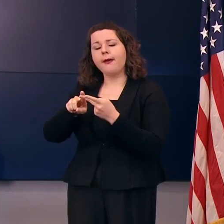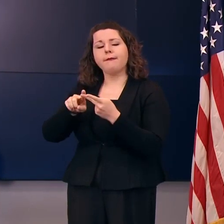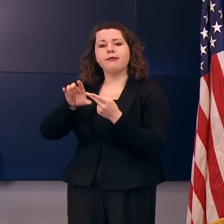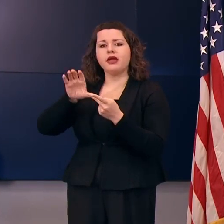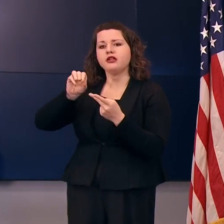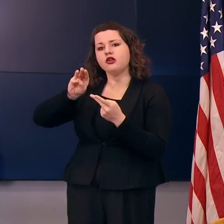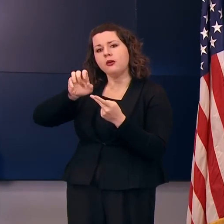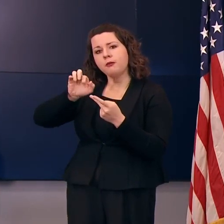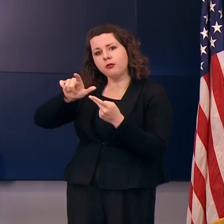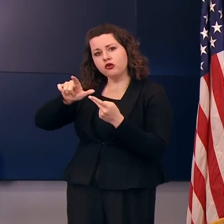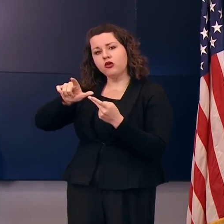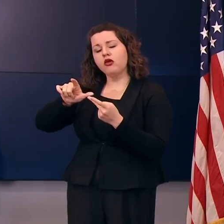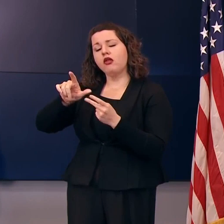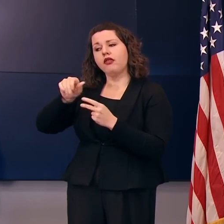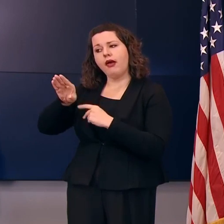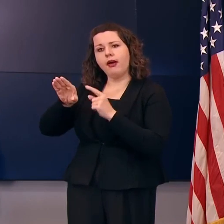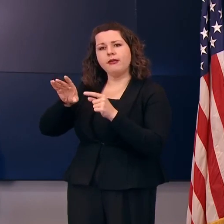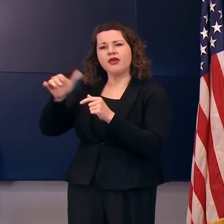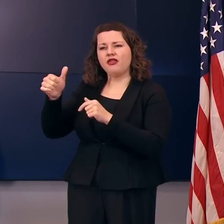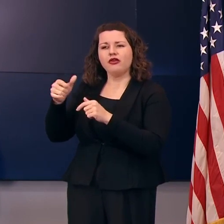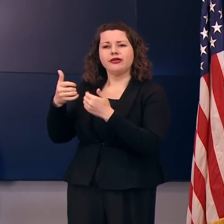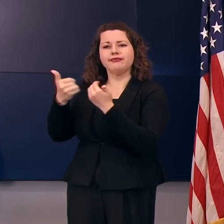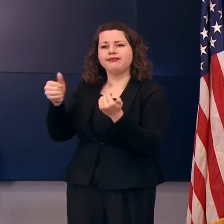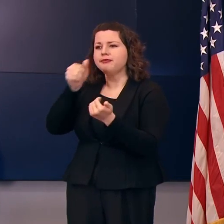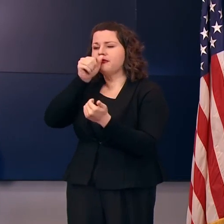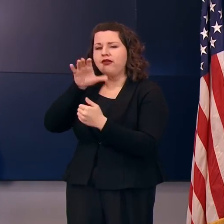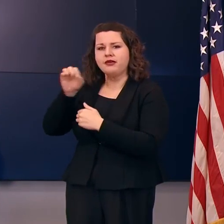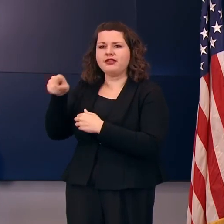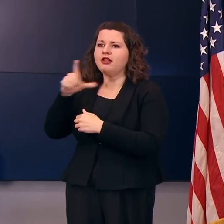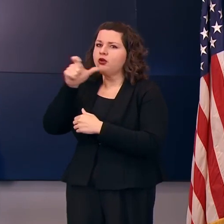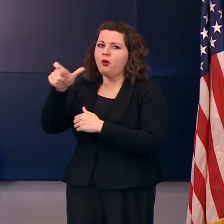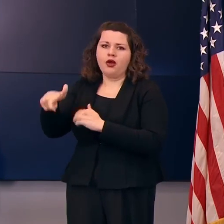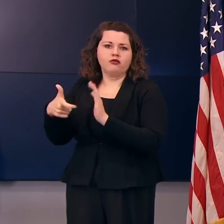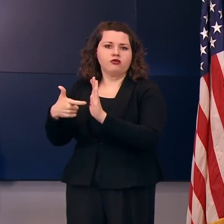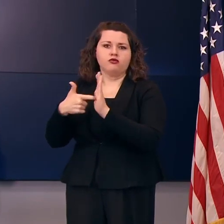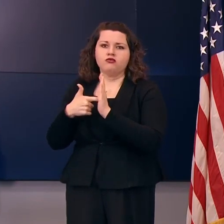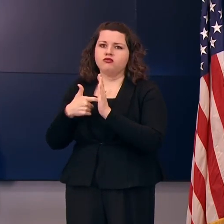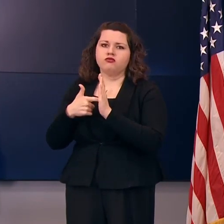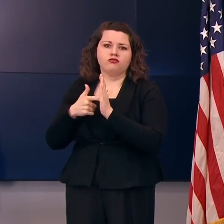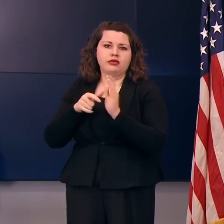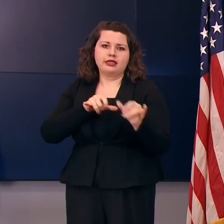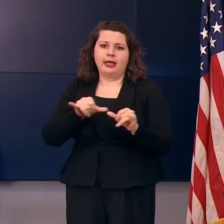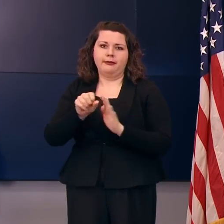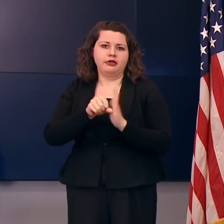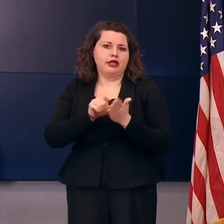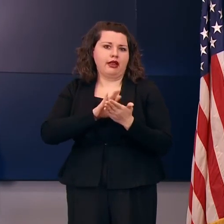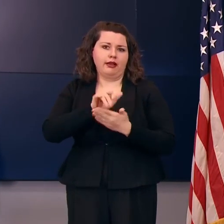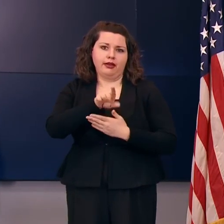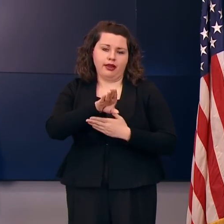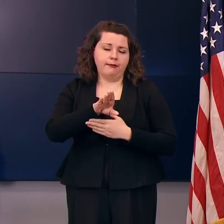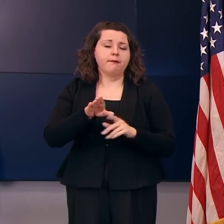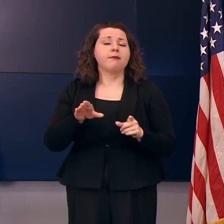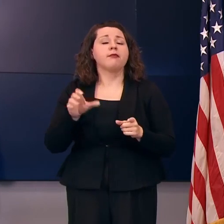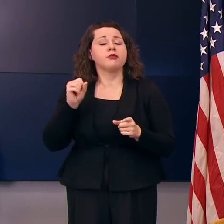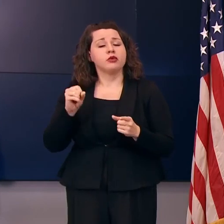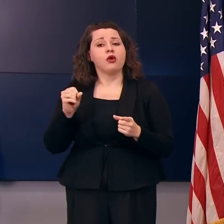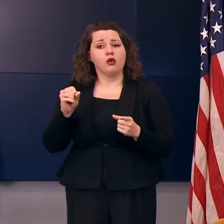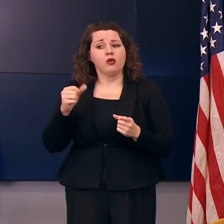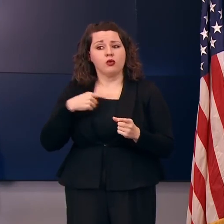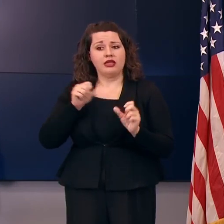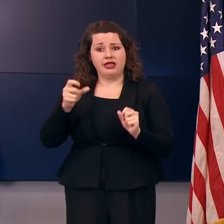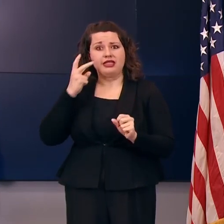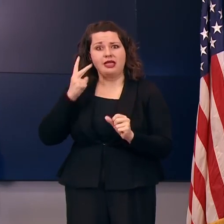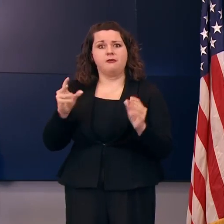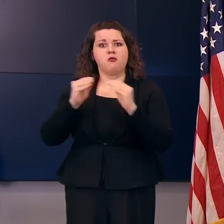reference laboratories as well, which don't have to use the same criteria as our State Hygienic Laboratory. And so thankfully we're seeing that